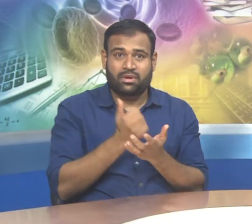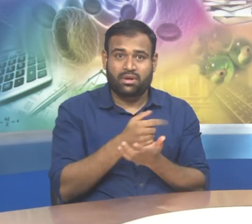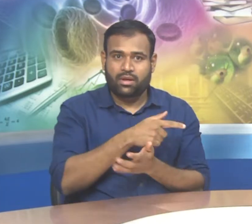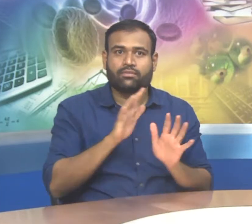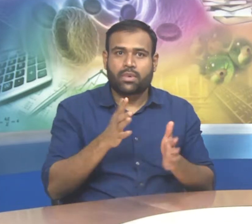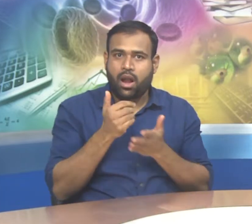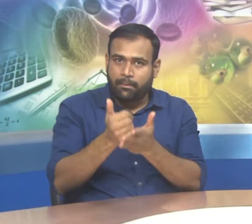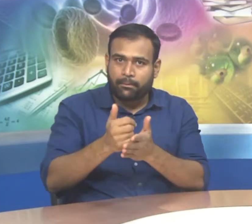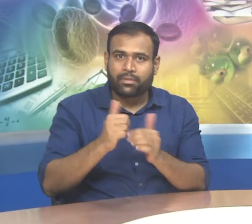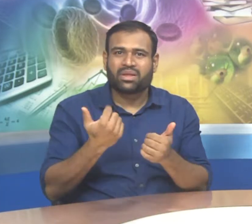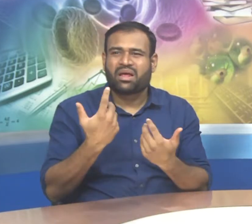Point number 7.